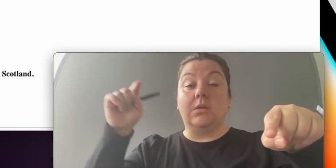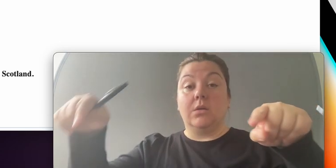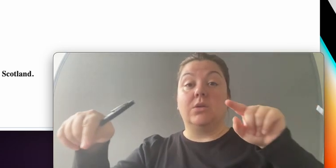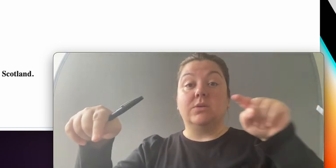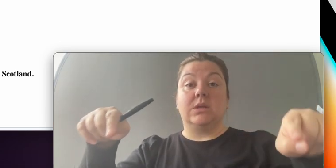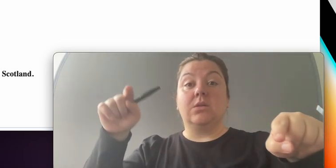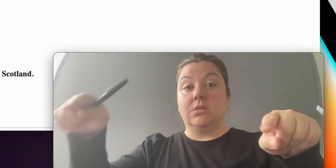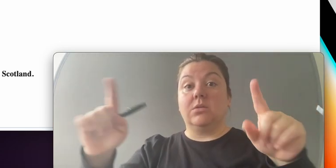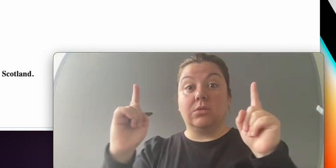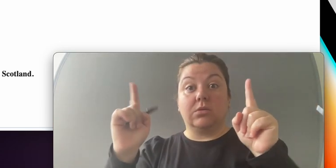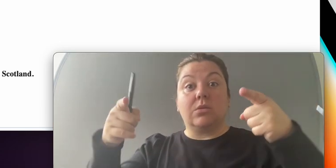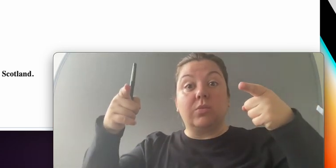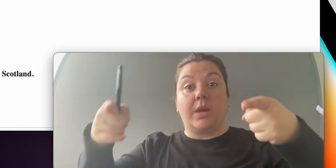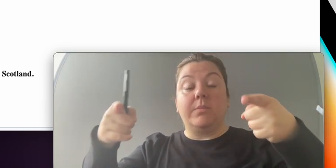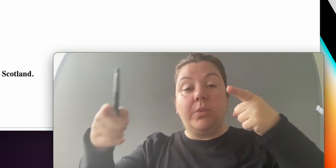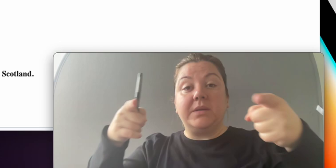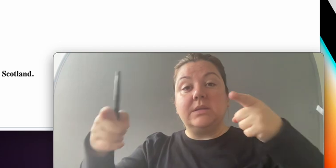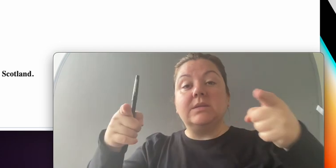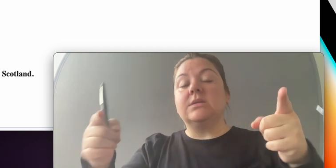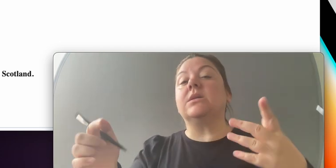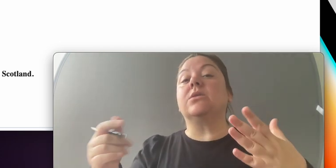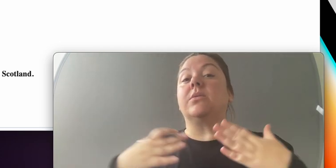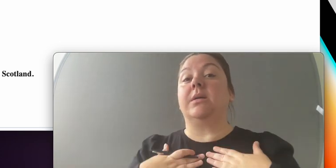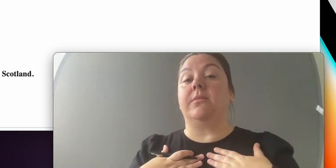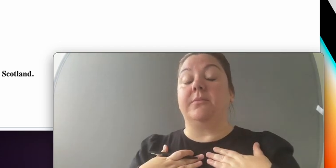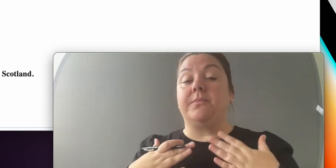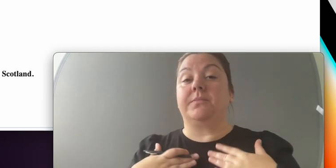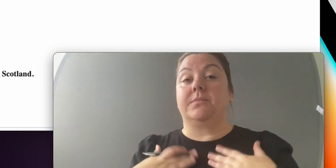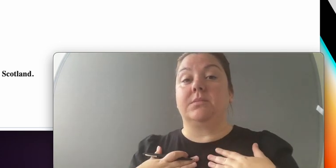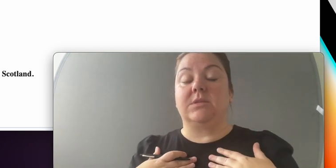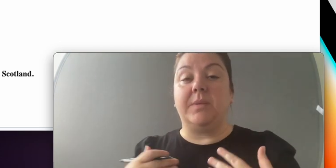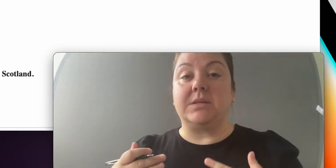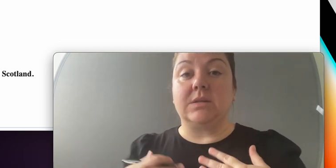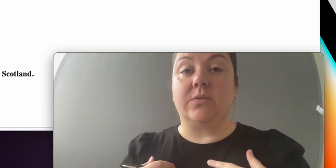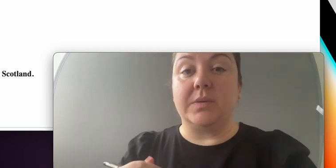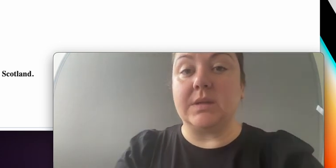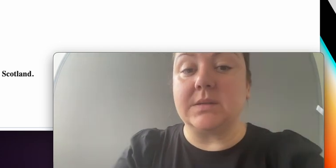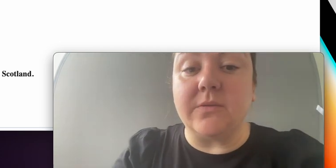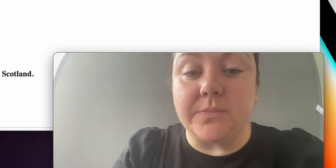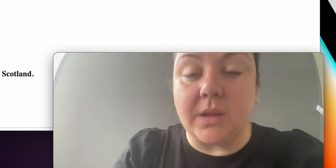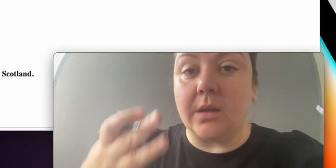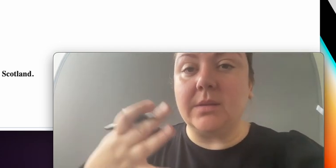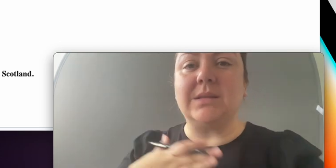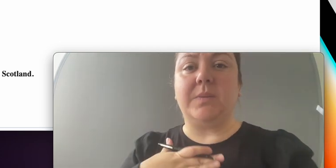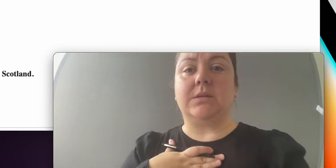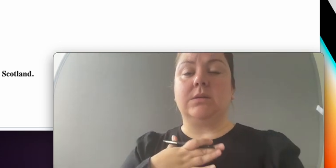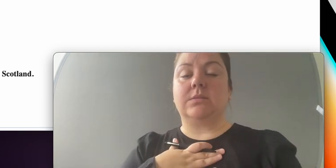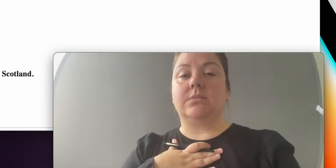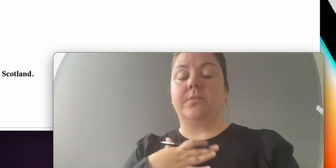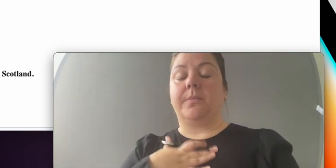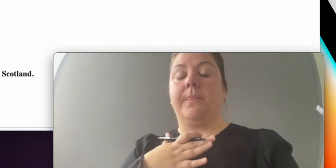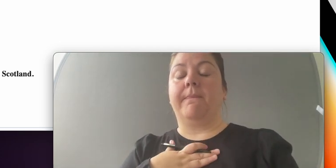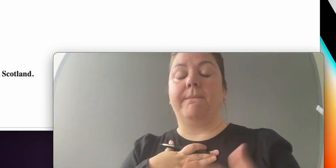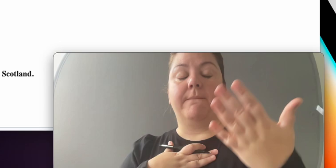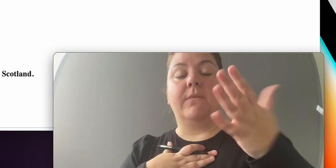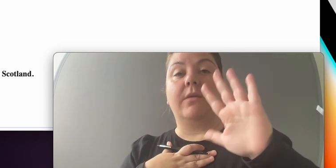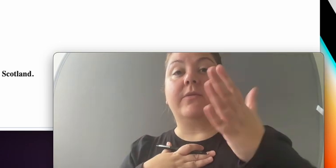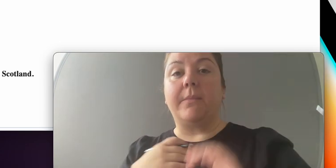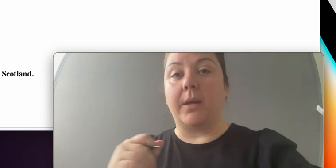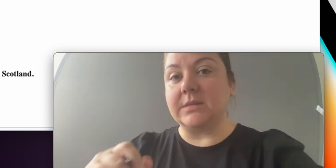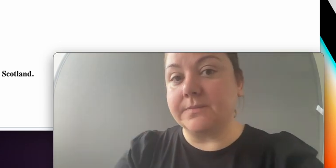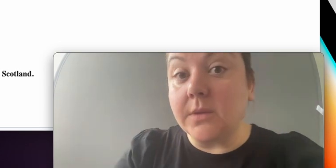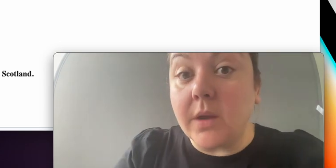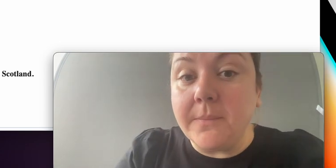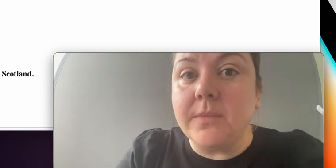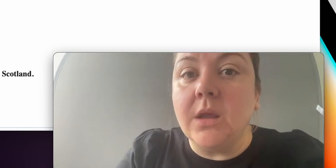we are using the right pointies and the right spaces for possessive. Not spaces.